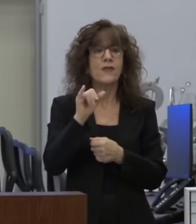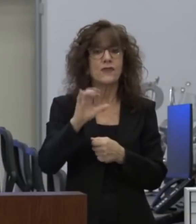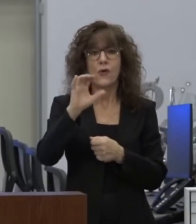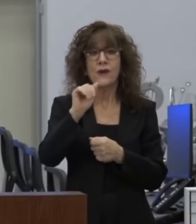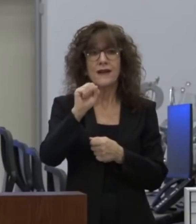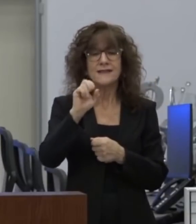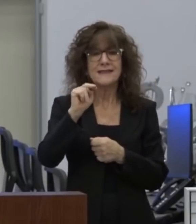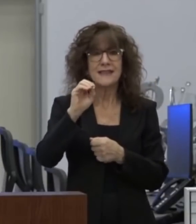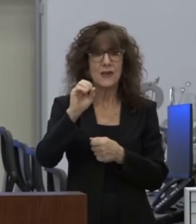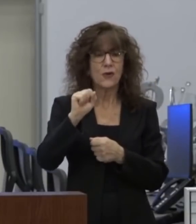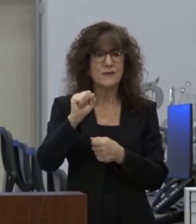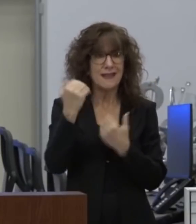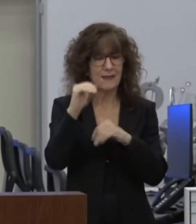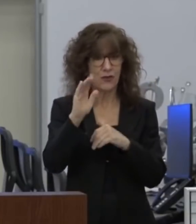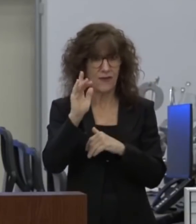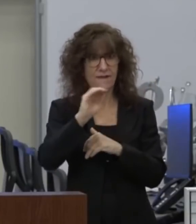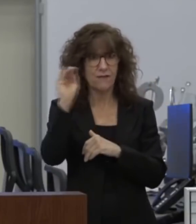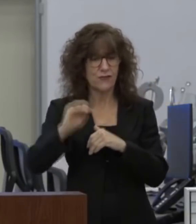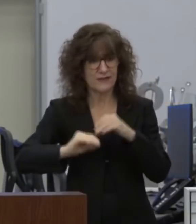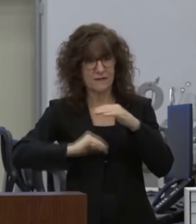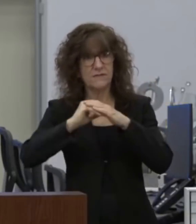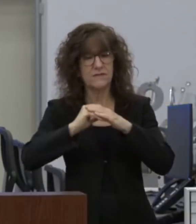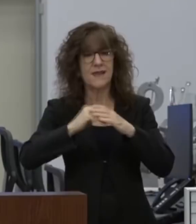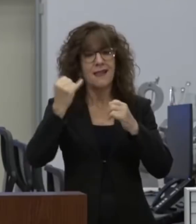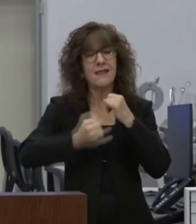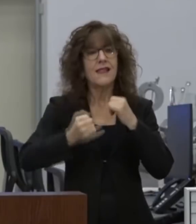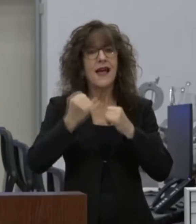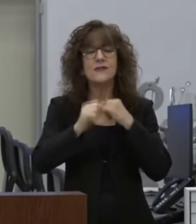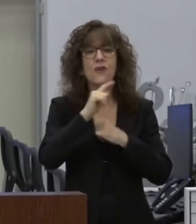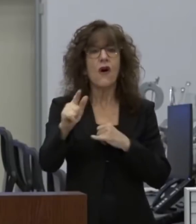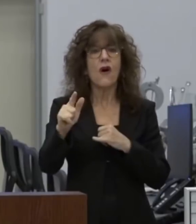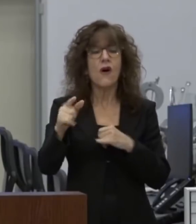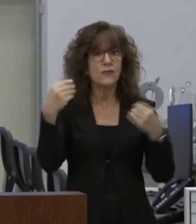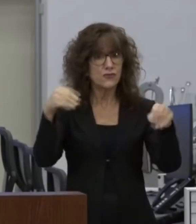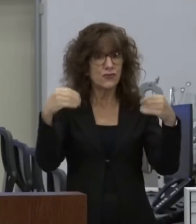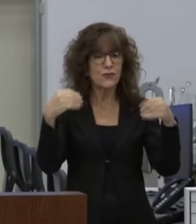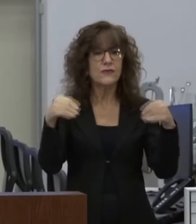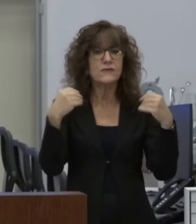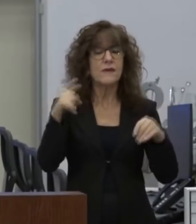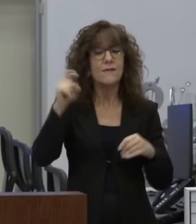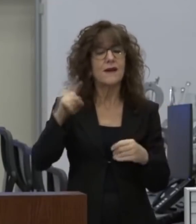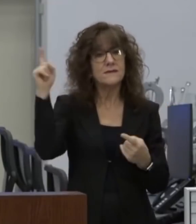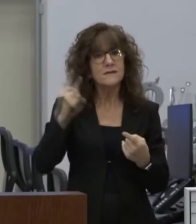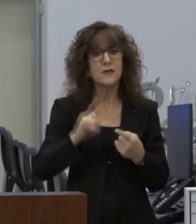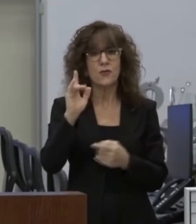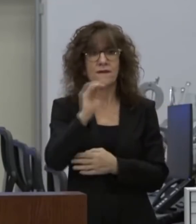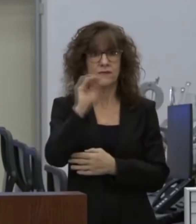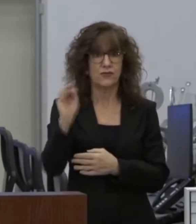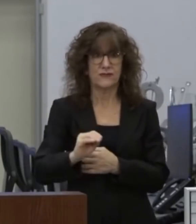casinos will be limited to 25% capacity, and finally, all retail must reduce capacity to